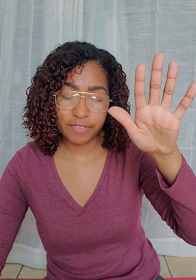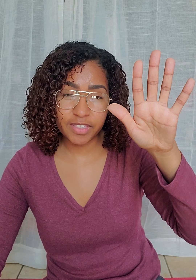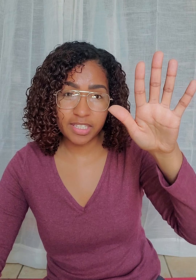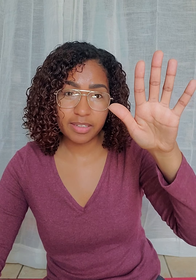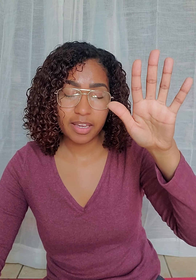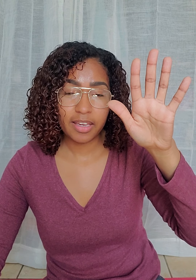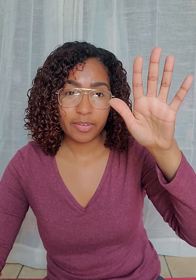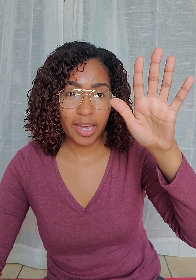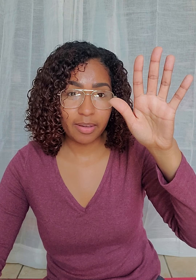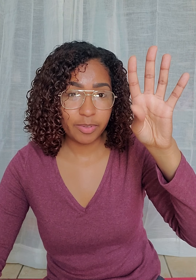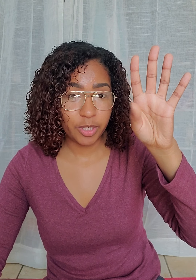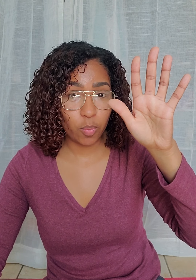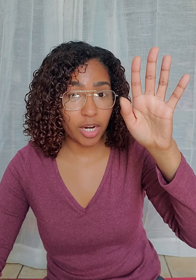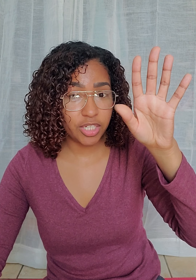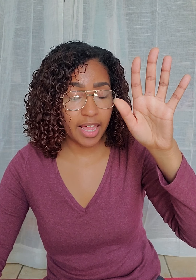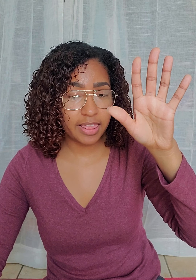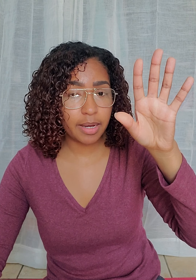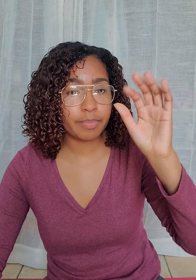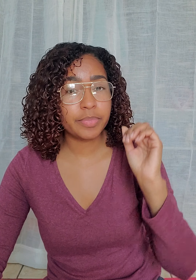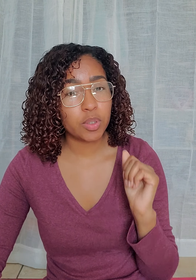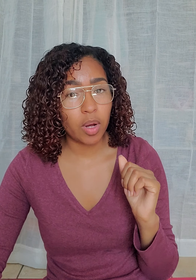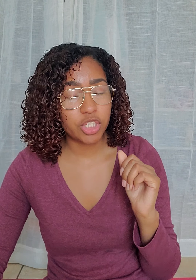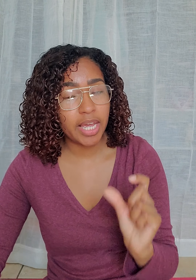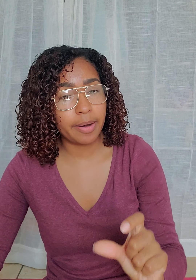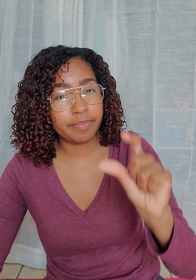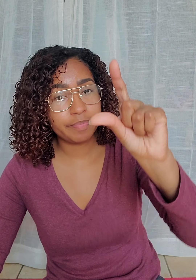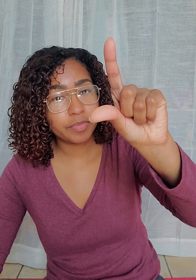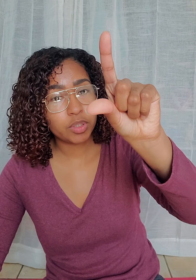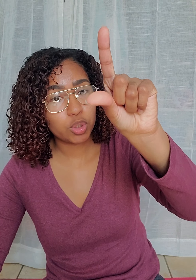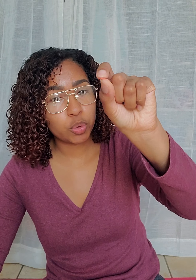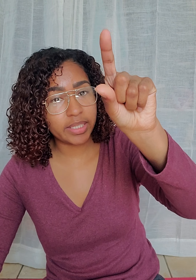50. Okay? You need to watch that thumb. So watch again. 20,